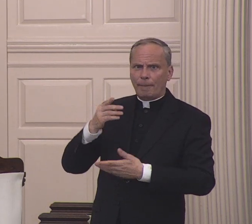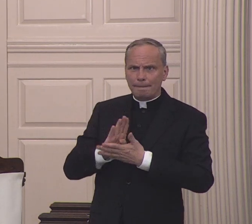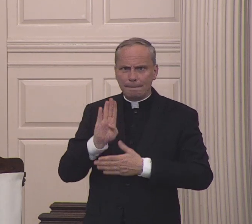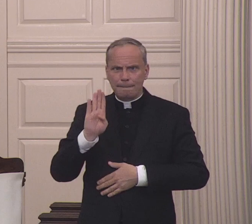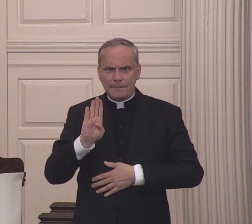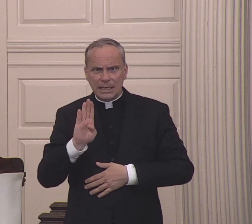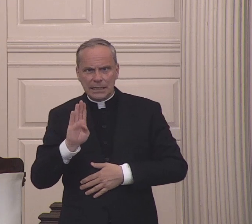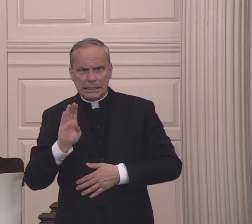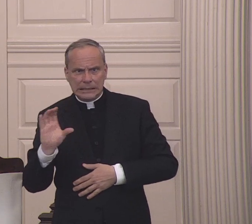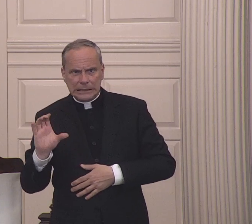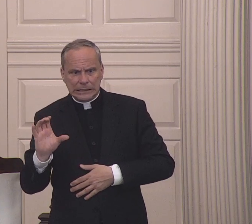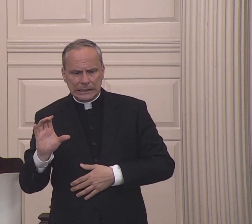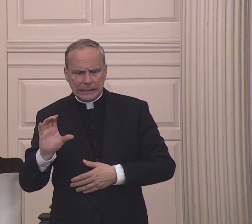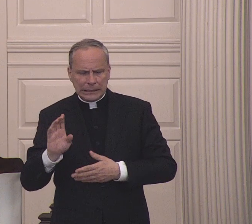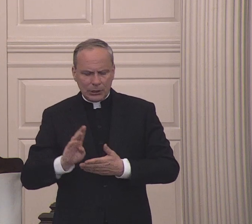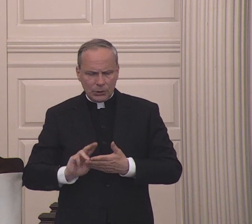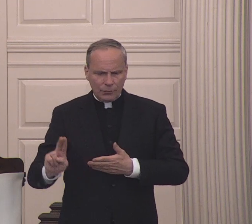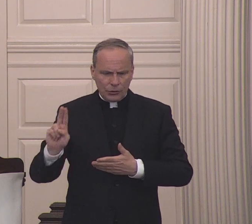doing?